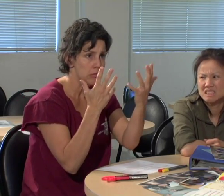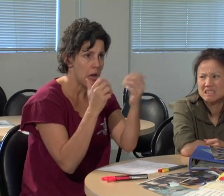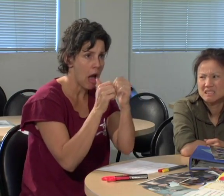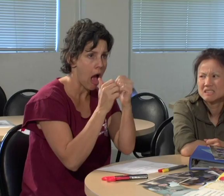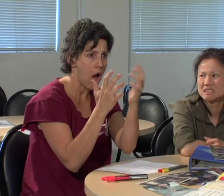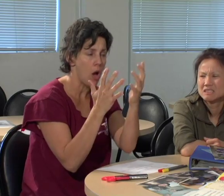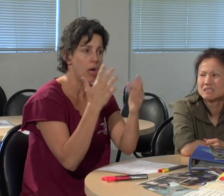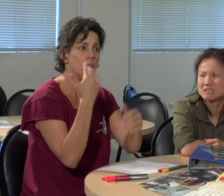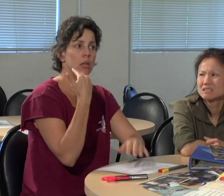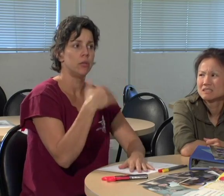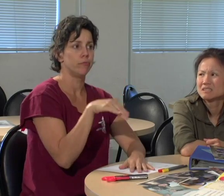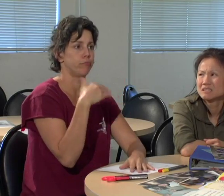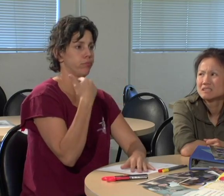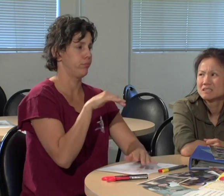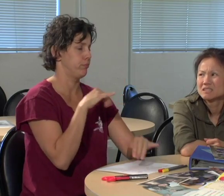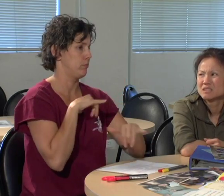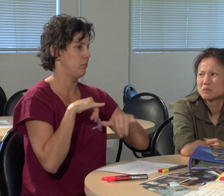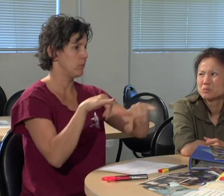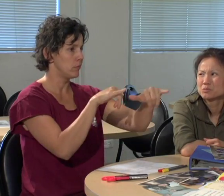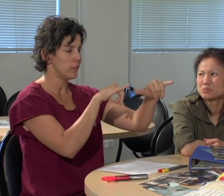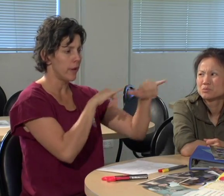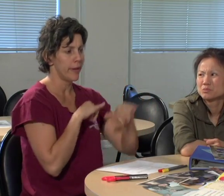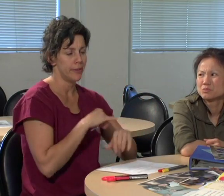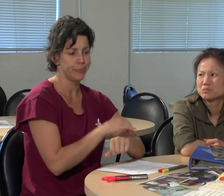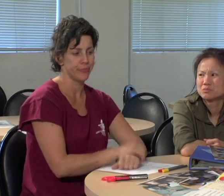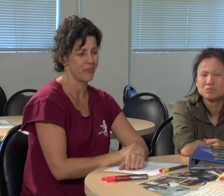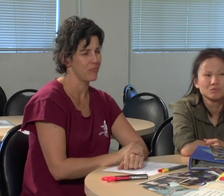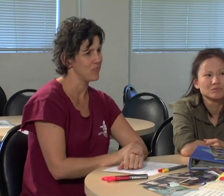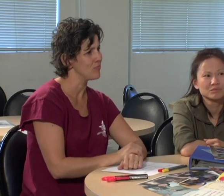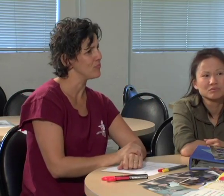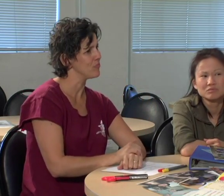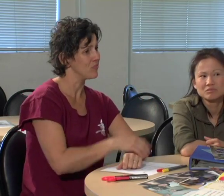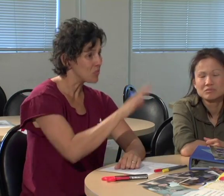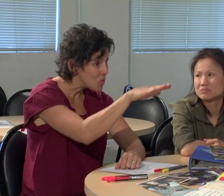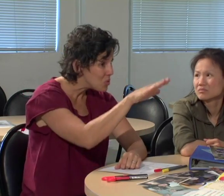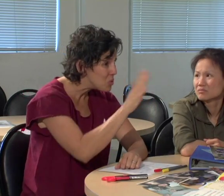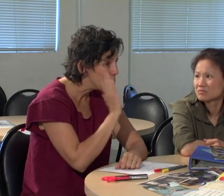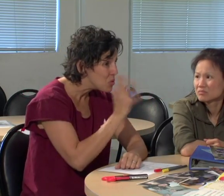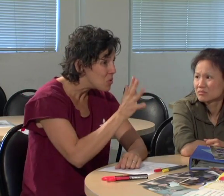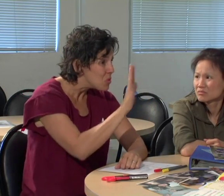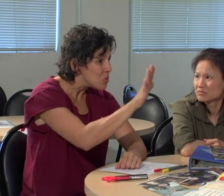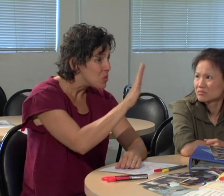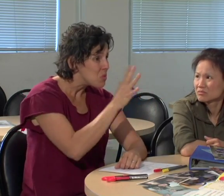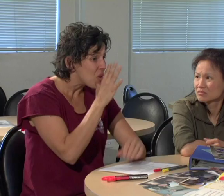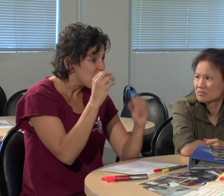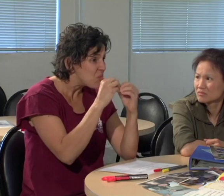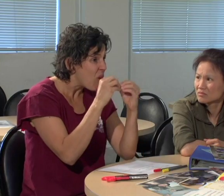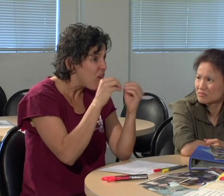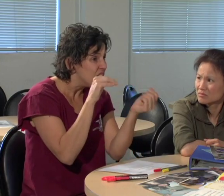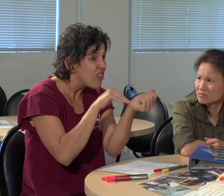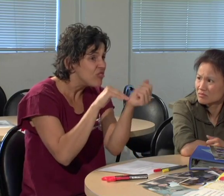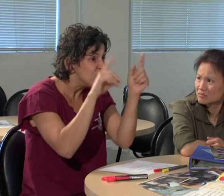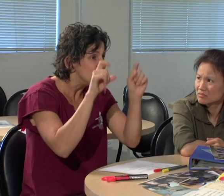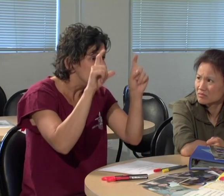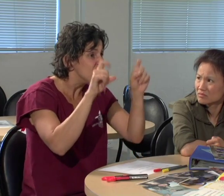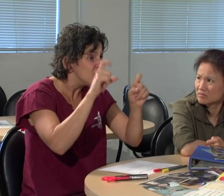when we go to the doctor because it's such a challenge. Do you know if your mother will need more tests? And what